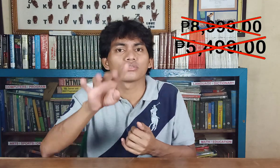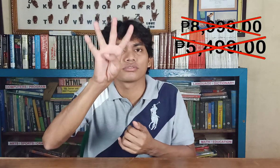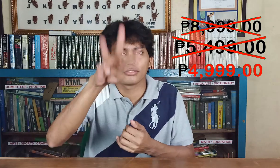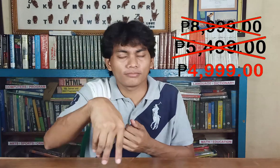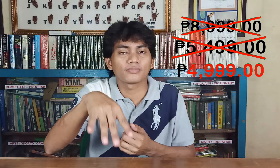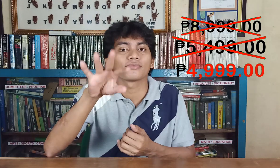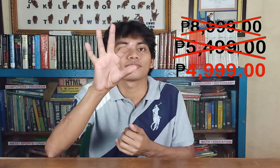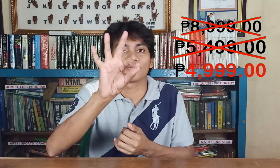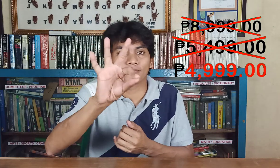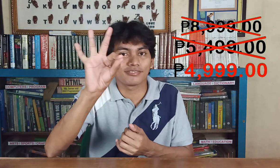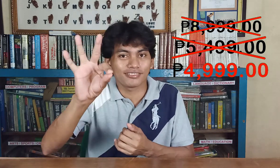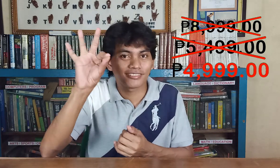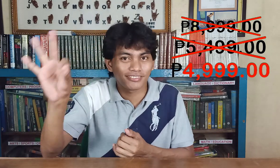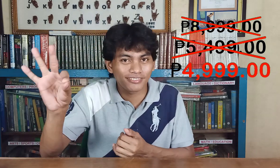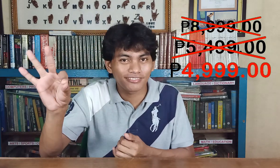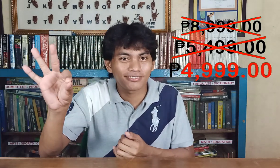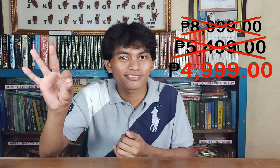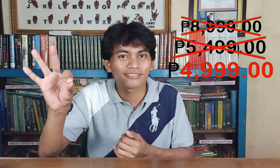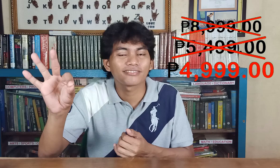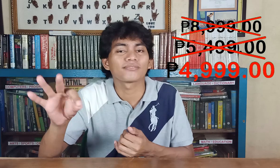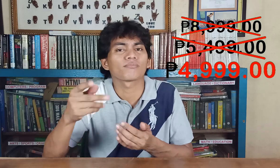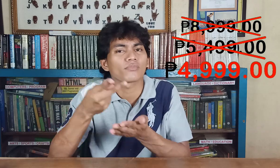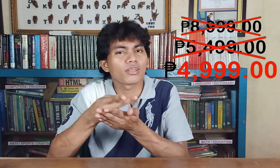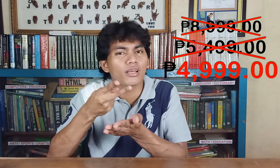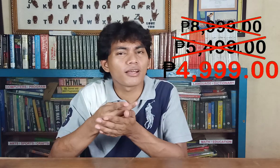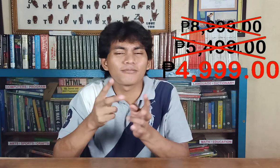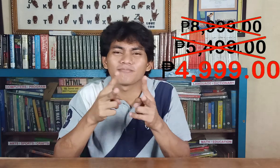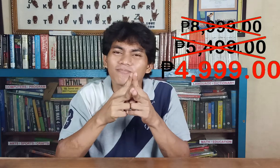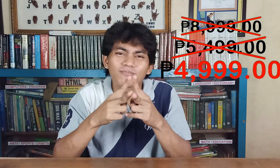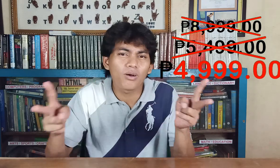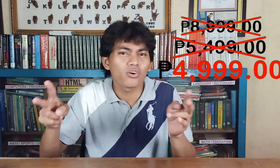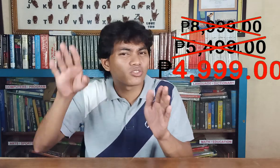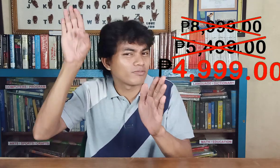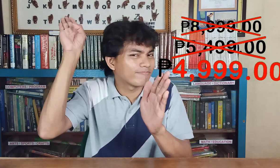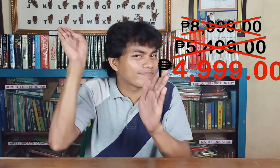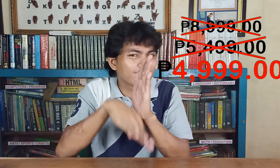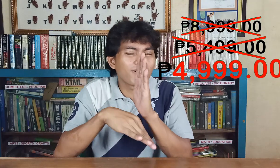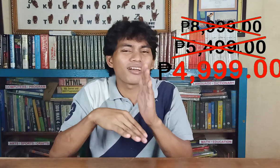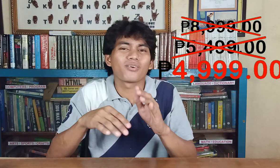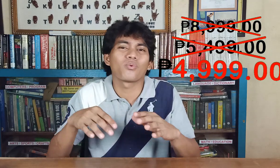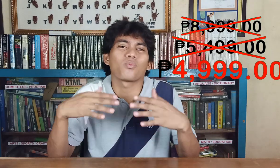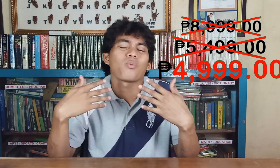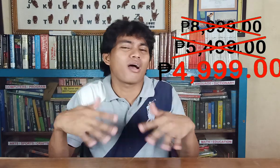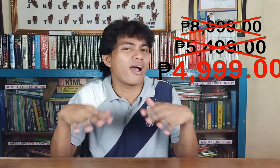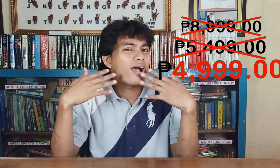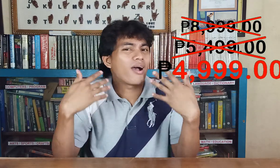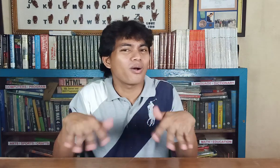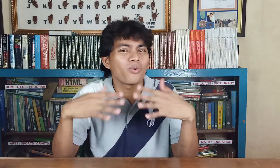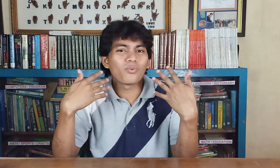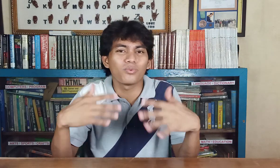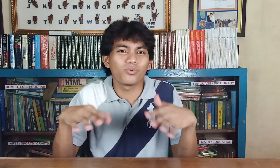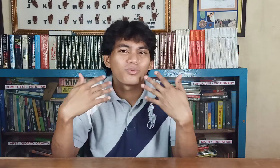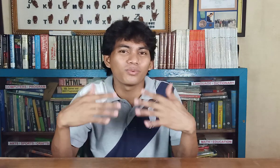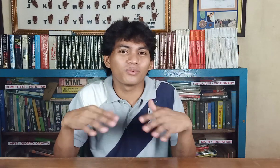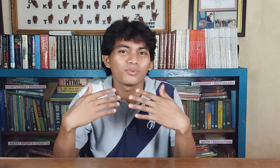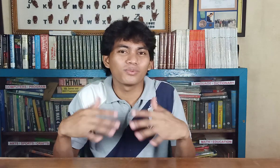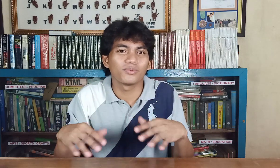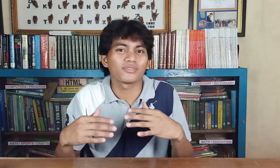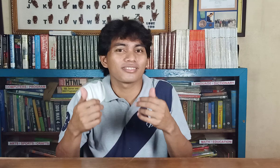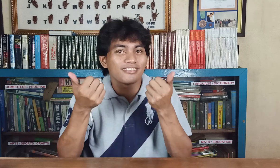4,999 pesos. It's very cheap. Wow. Got that?